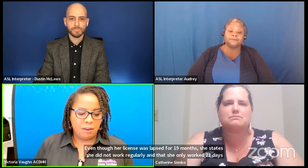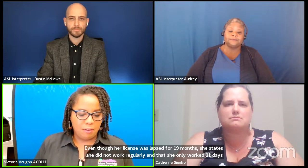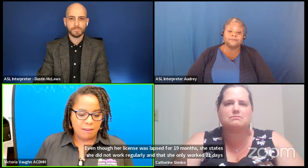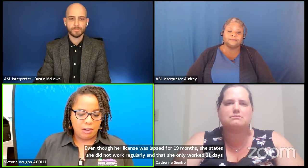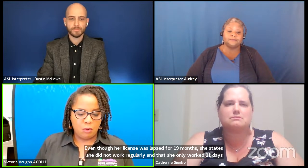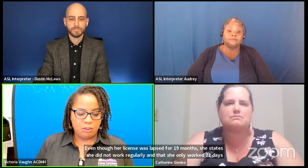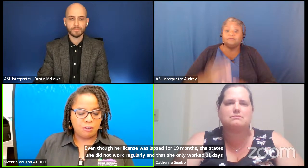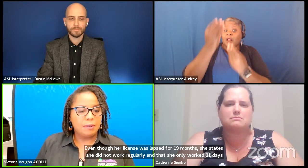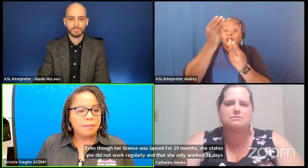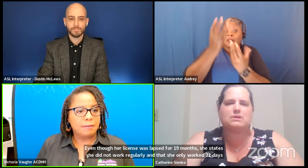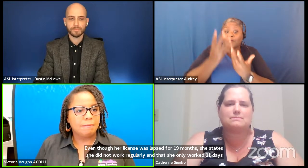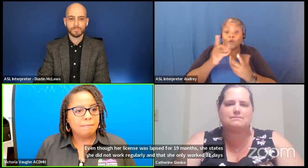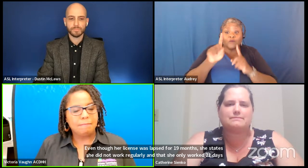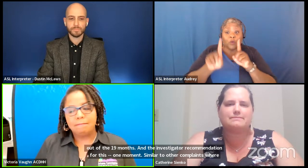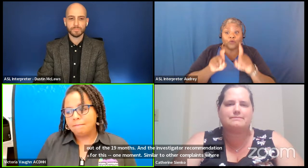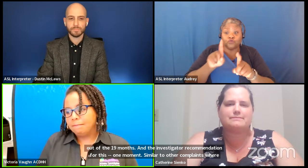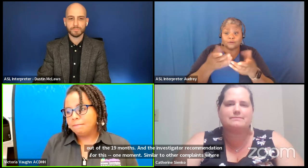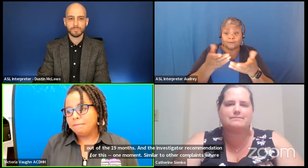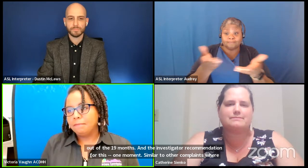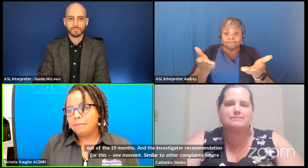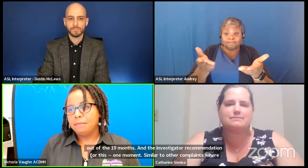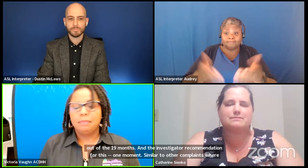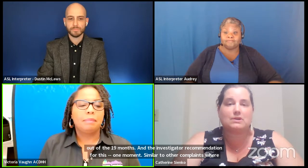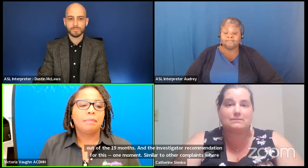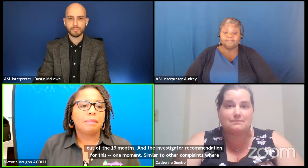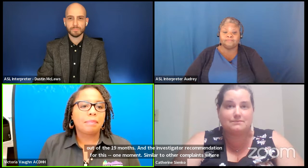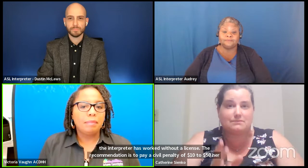Please let me know if you have any questions.